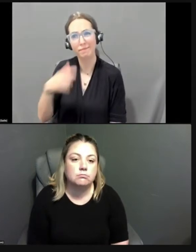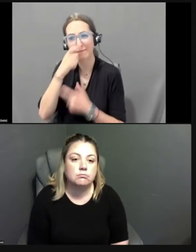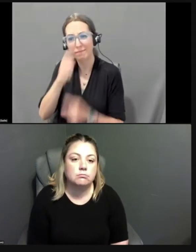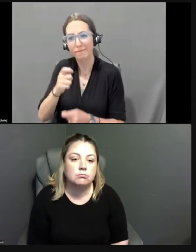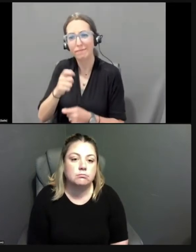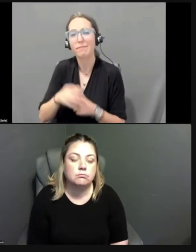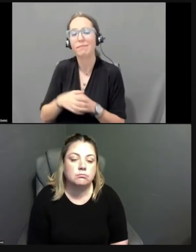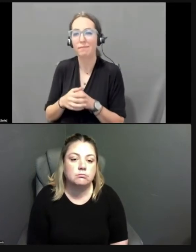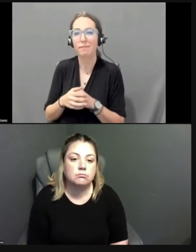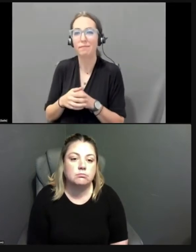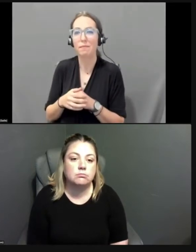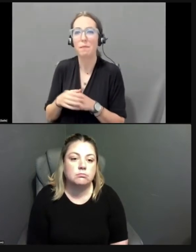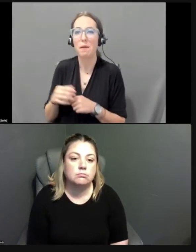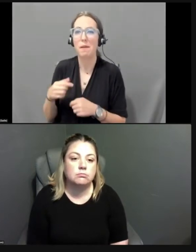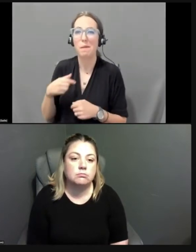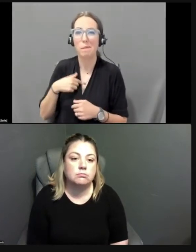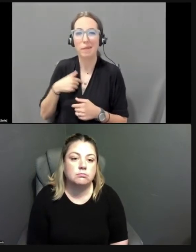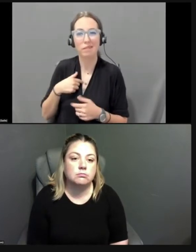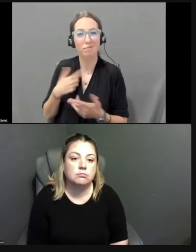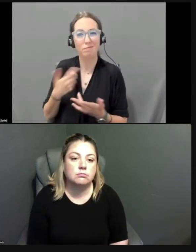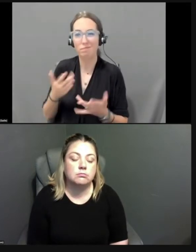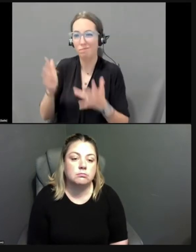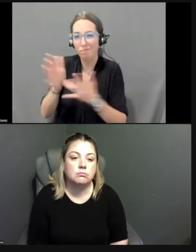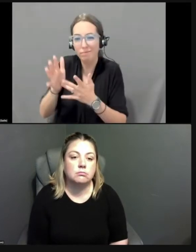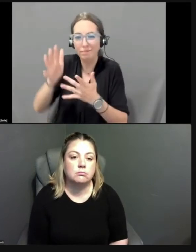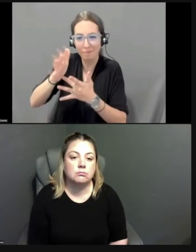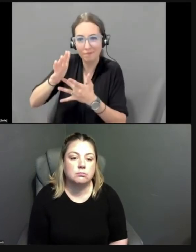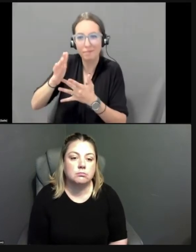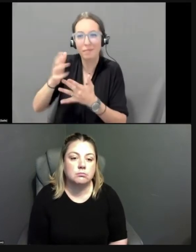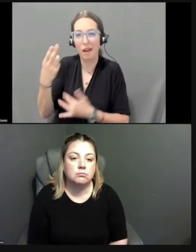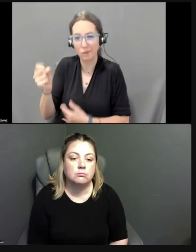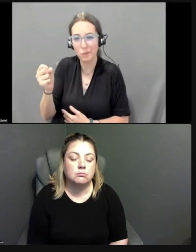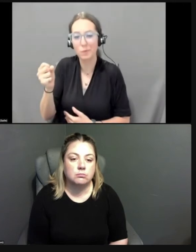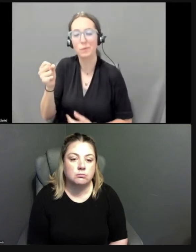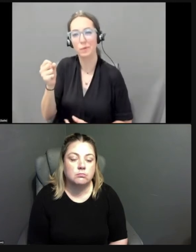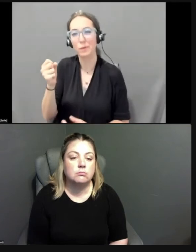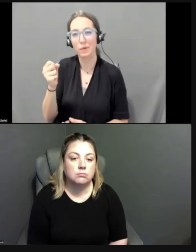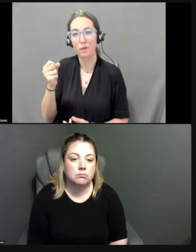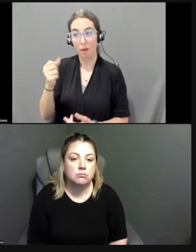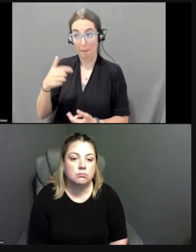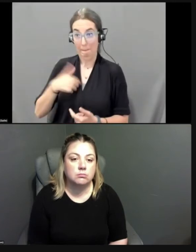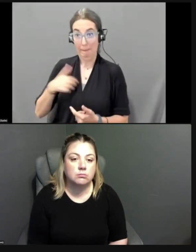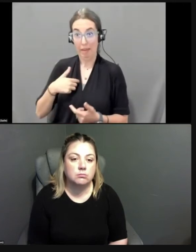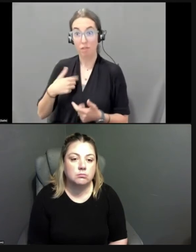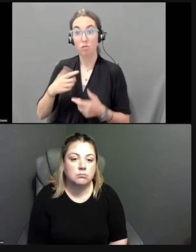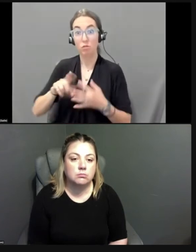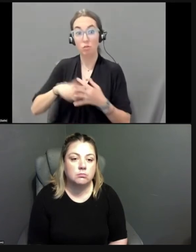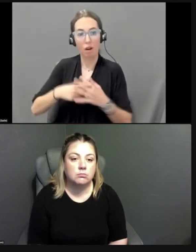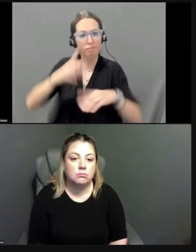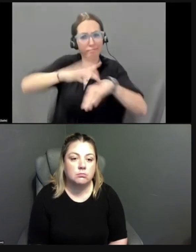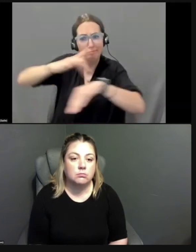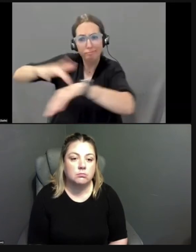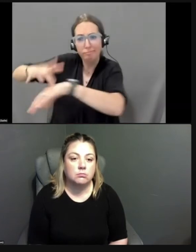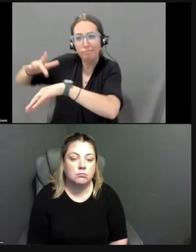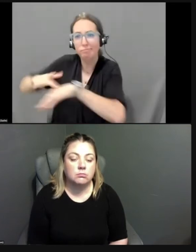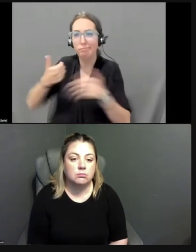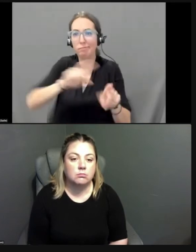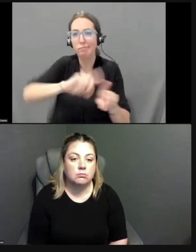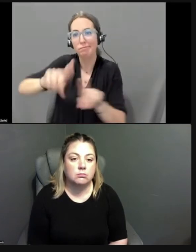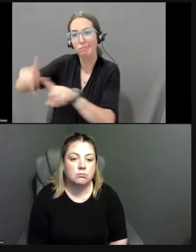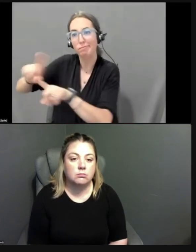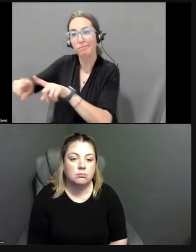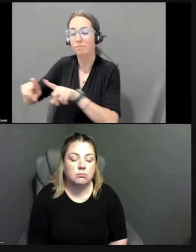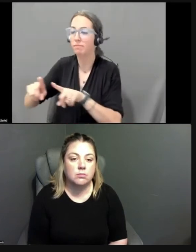school, 9th or 10th grade, you know, that's when the expansion of palate occurred. But then by about 11th